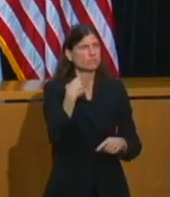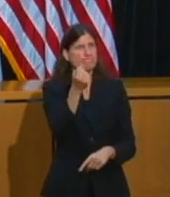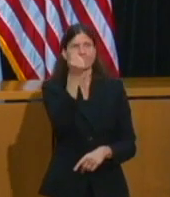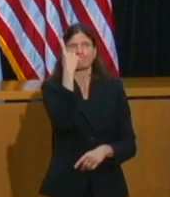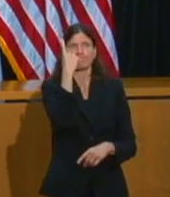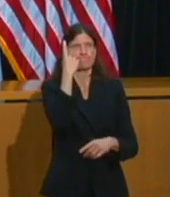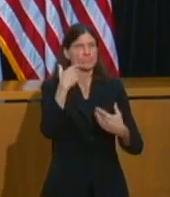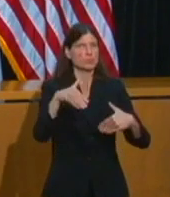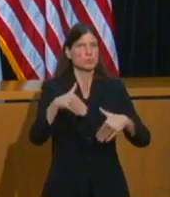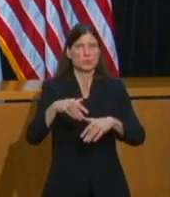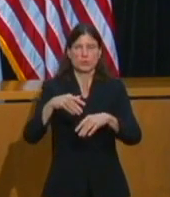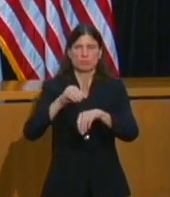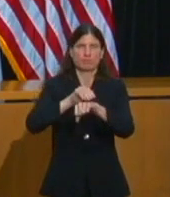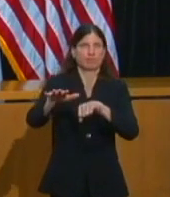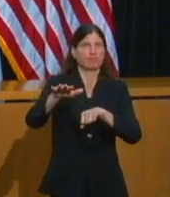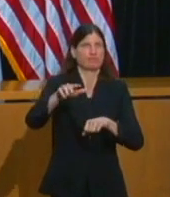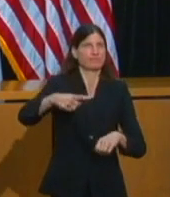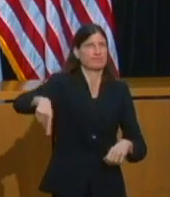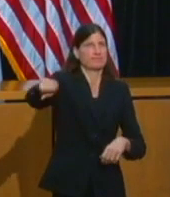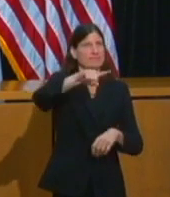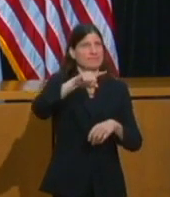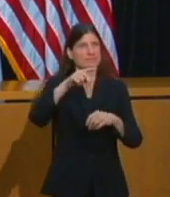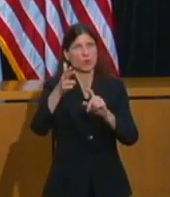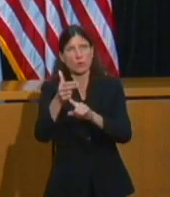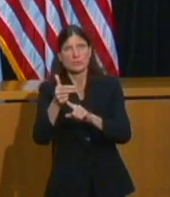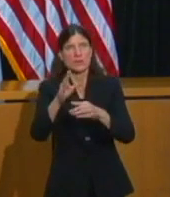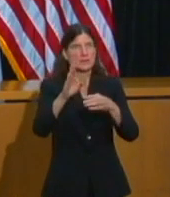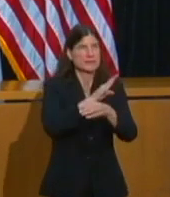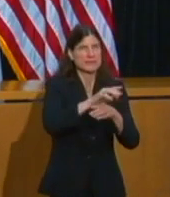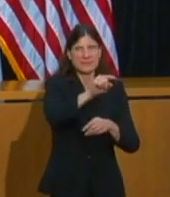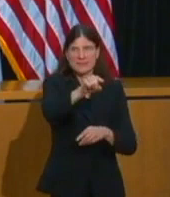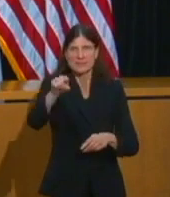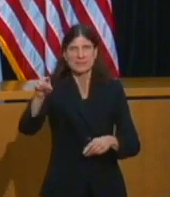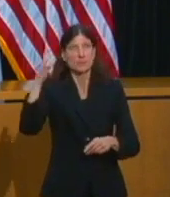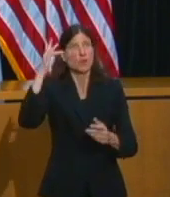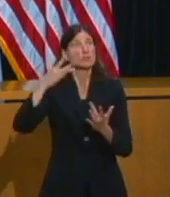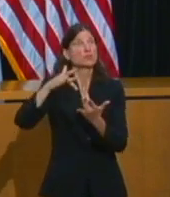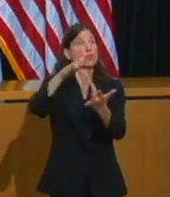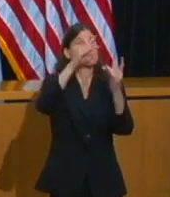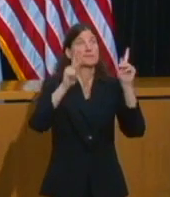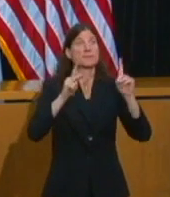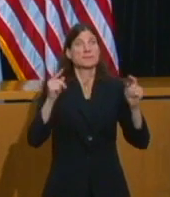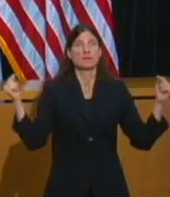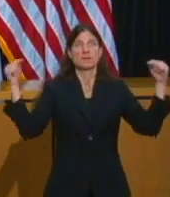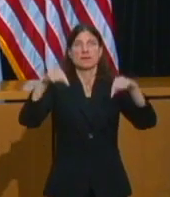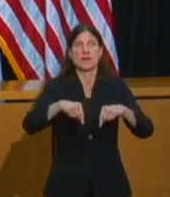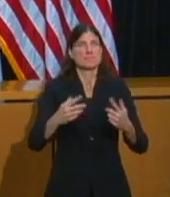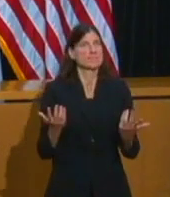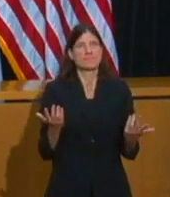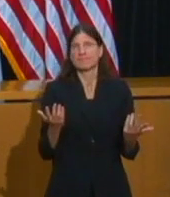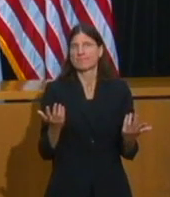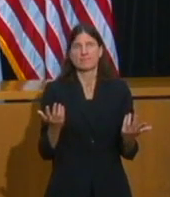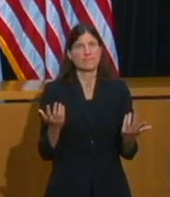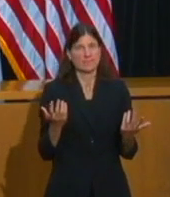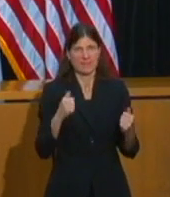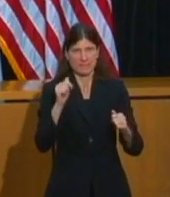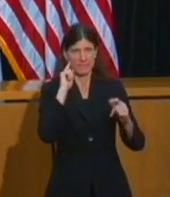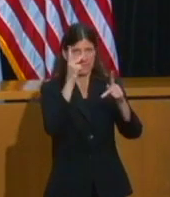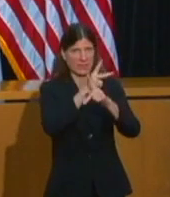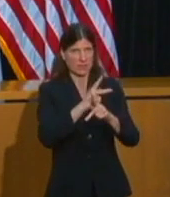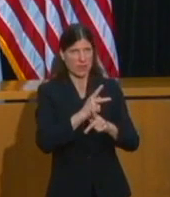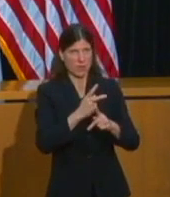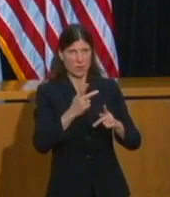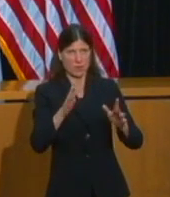COVID-19. As we move forward in reopening our economy, we will continue to balance the public health and our economic